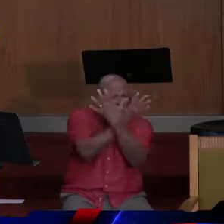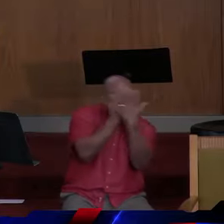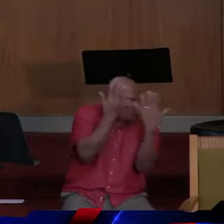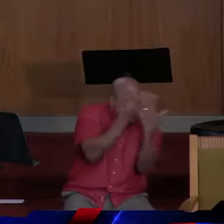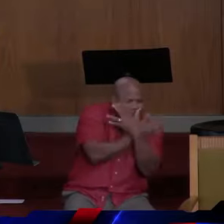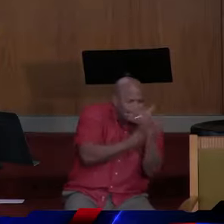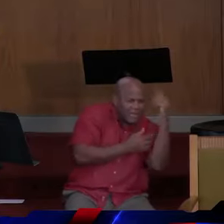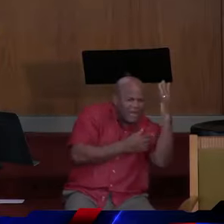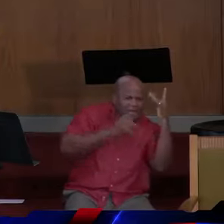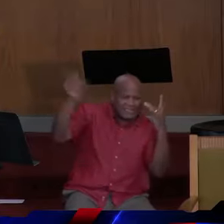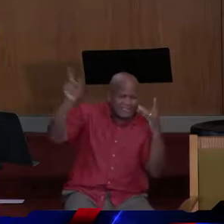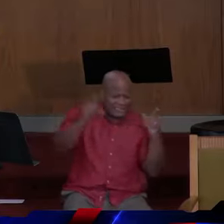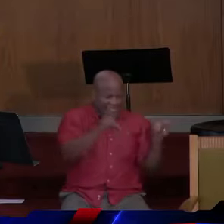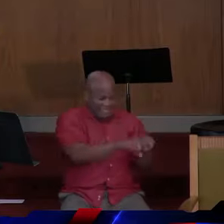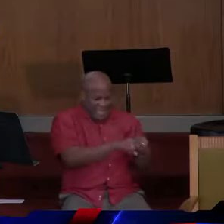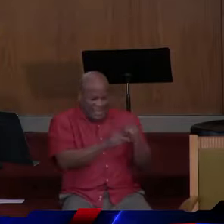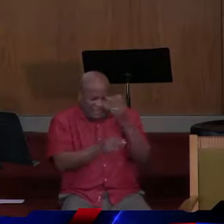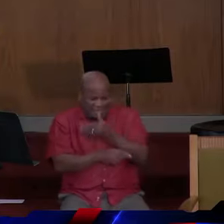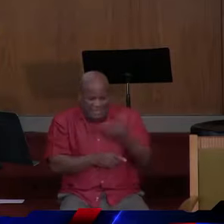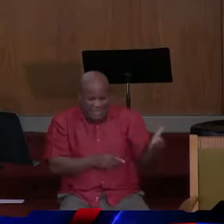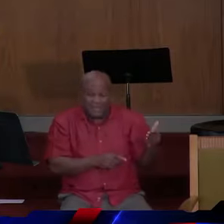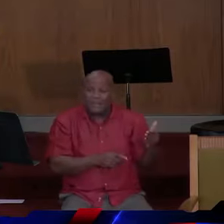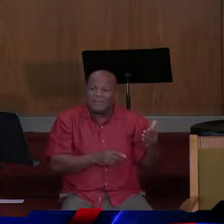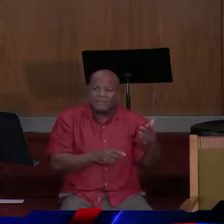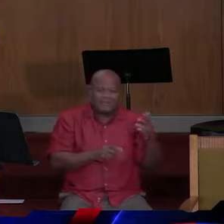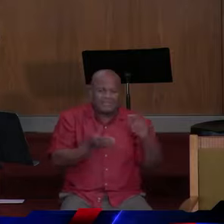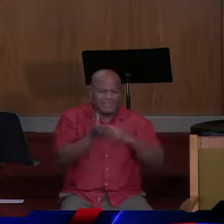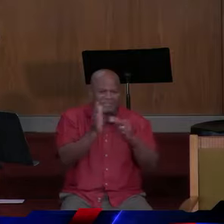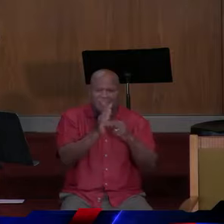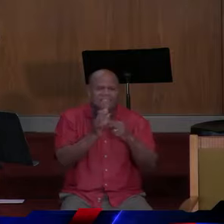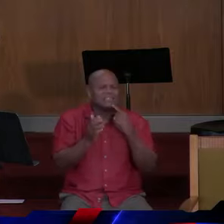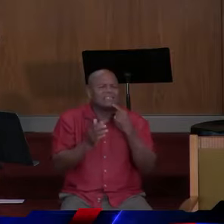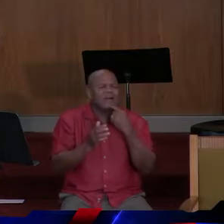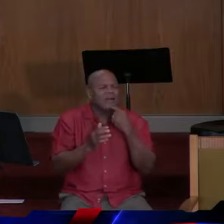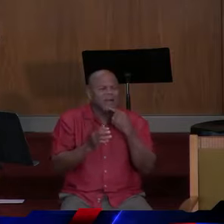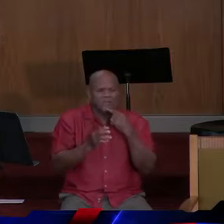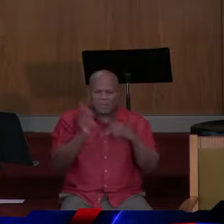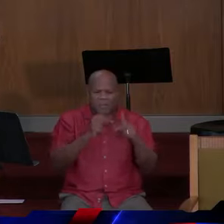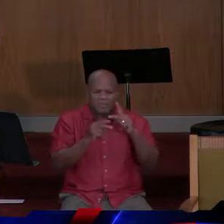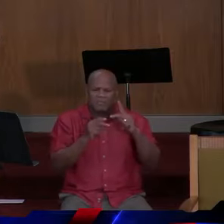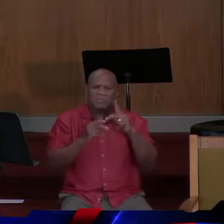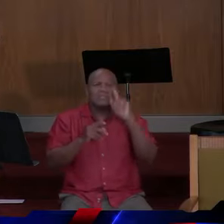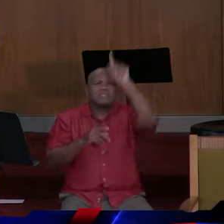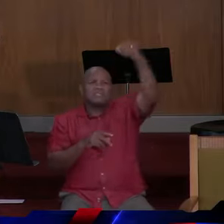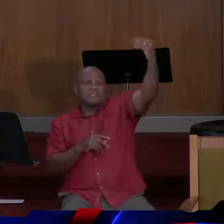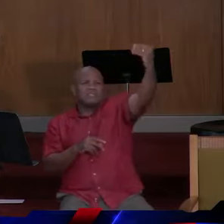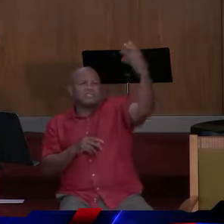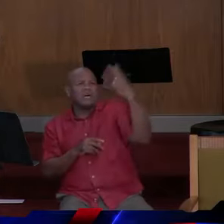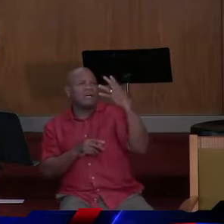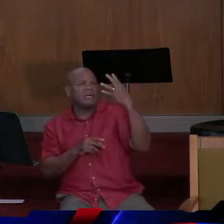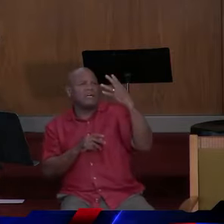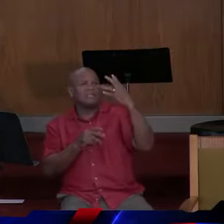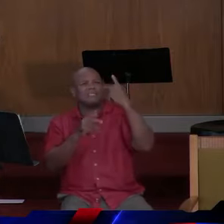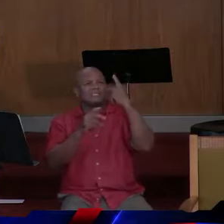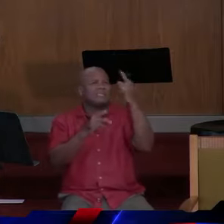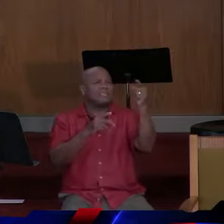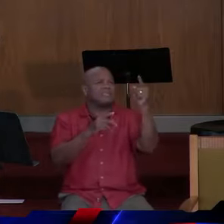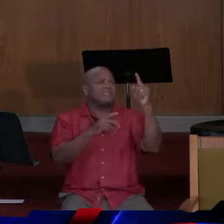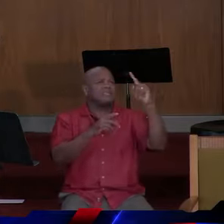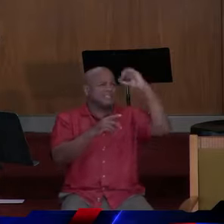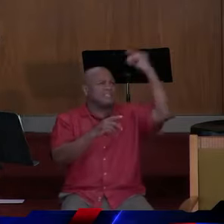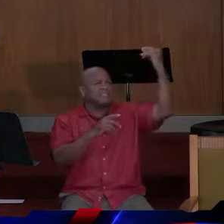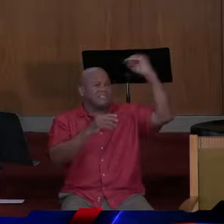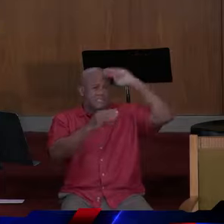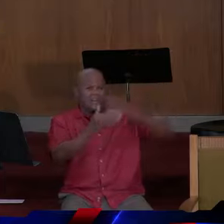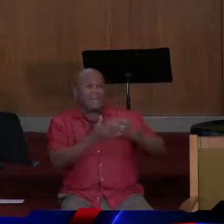osha. He is the same substance. He is, this is what he meant when he says, he who sees the Son has seen the Father, have seen the Father,